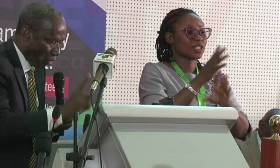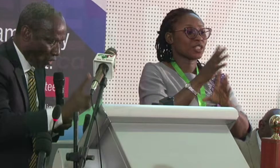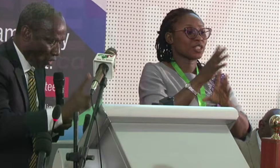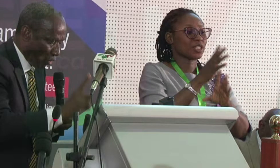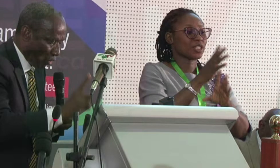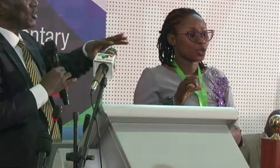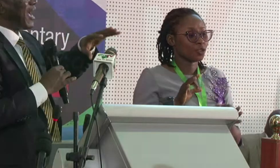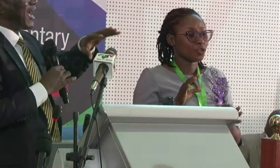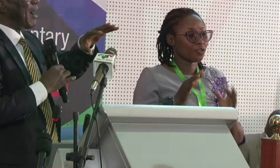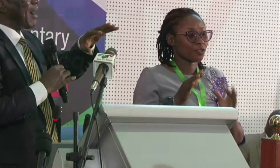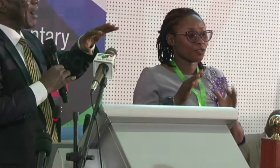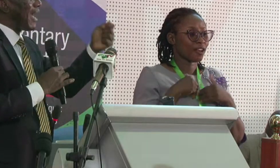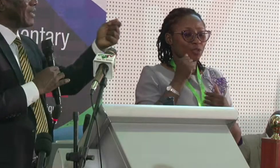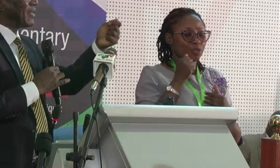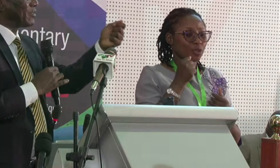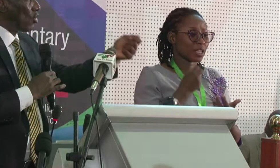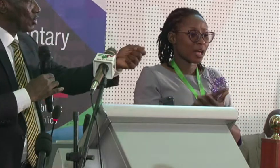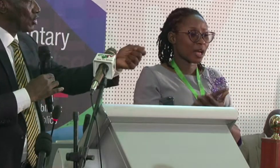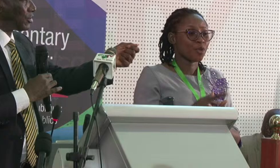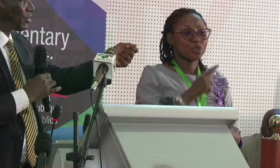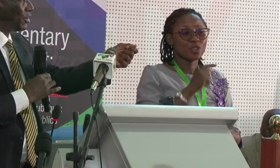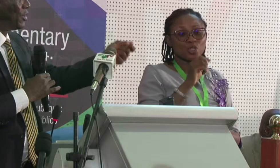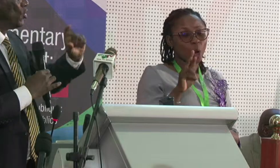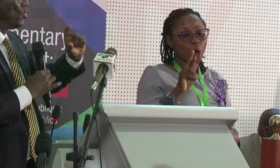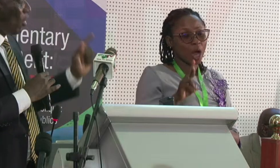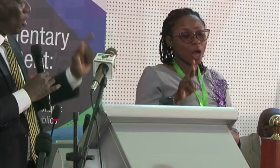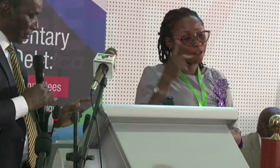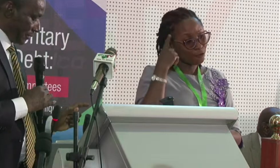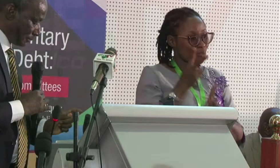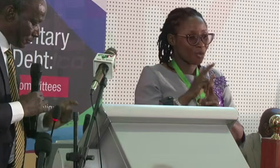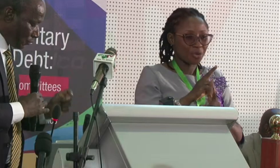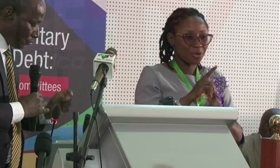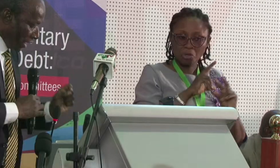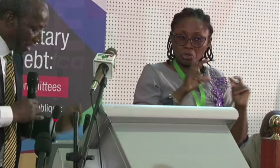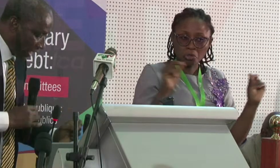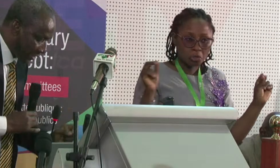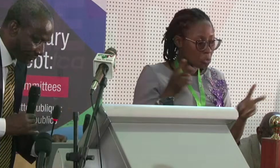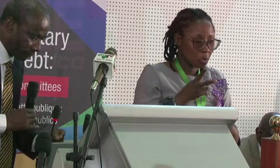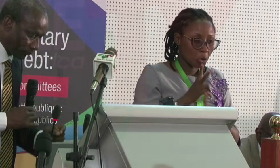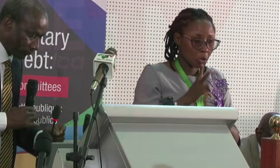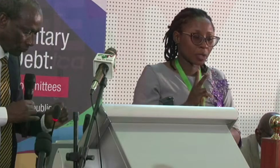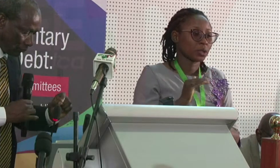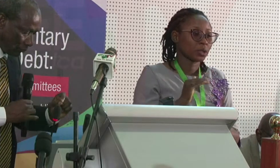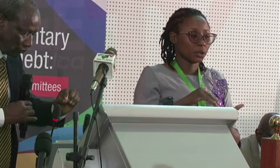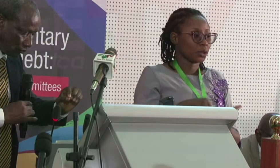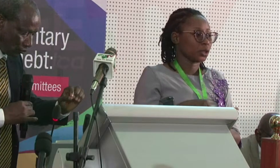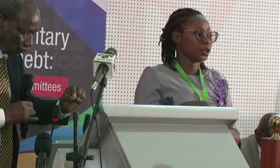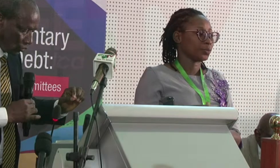if the House has not approved the term and conditions, no borrowing. Again,